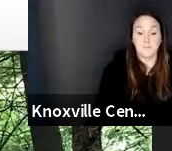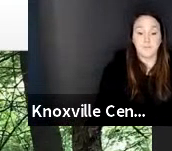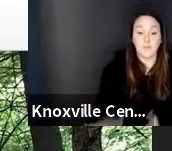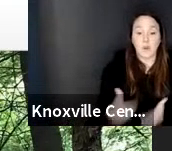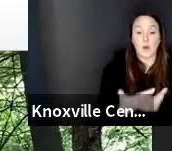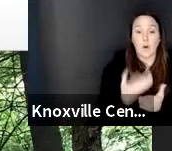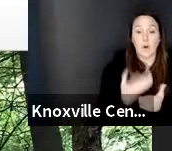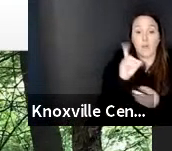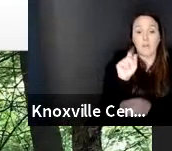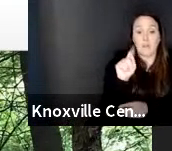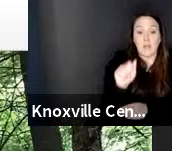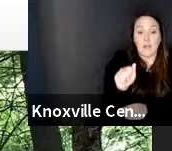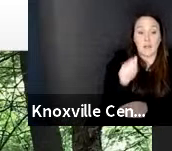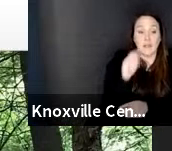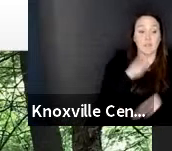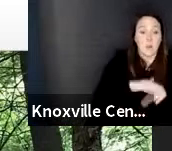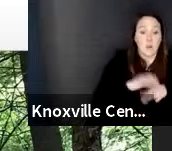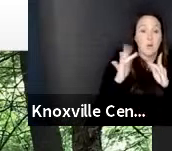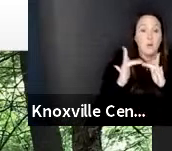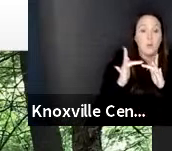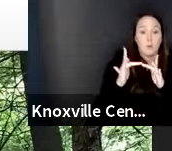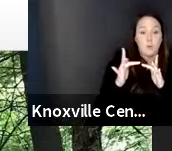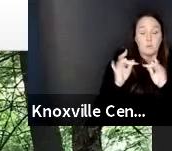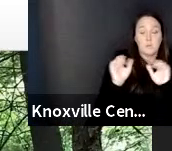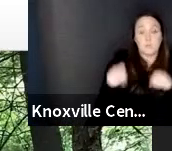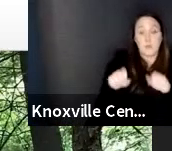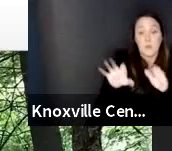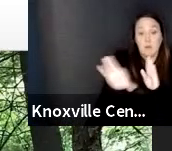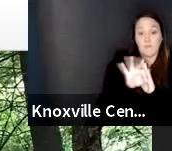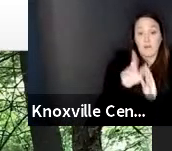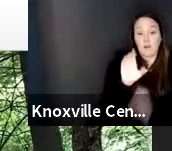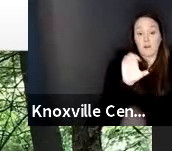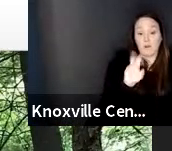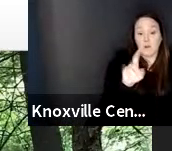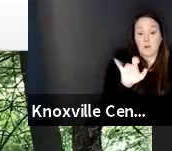to talk about is on our website. You can find it at